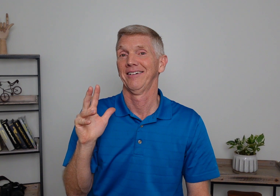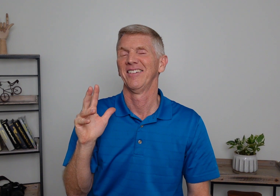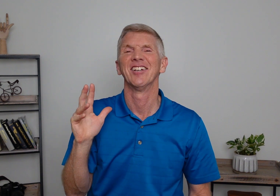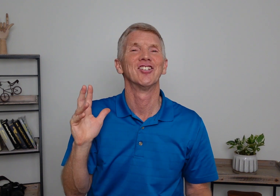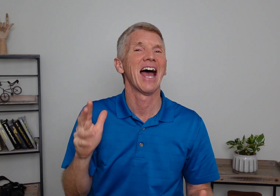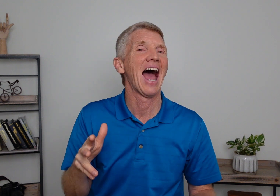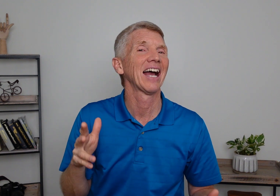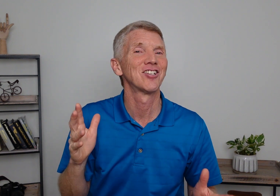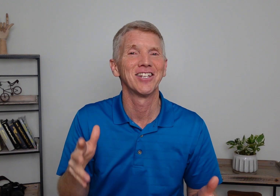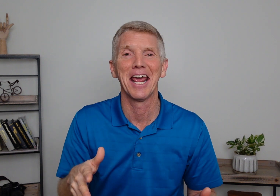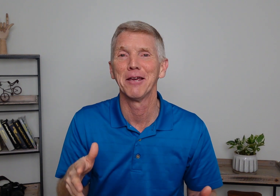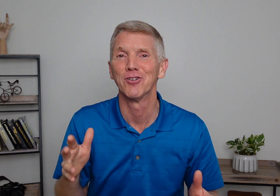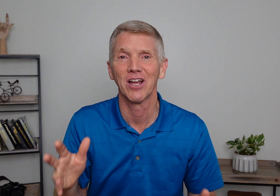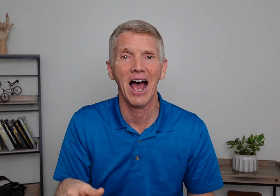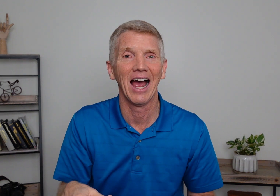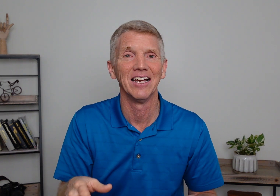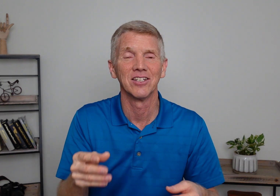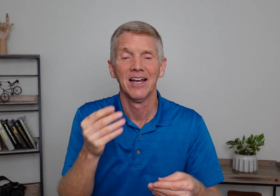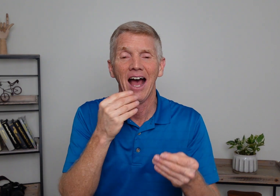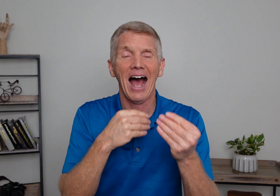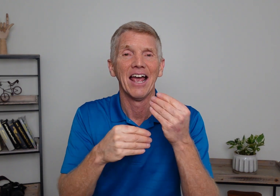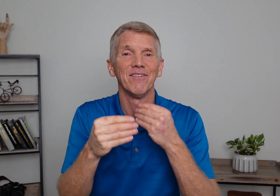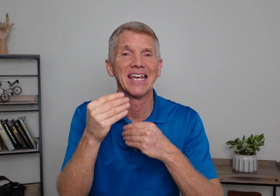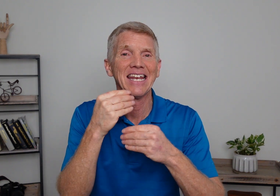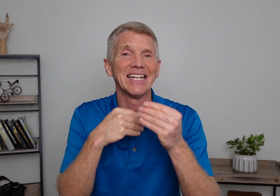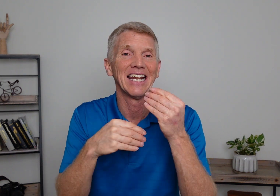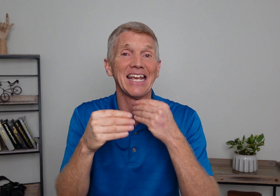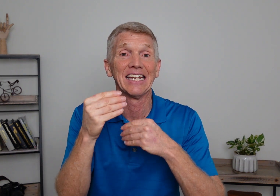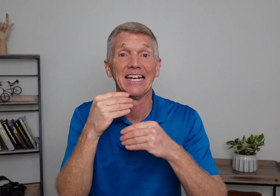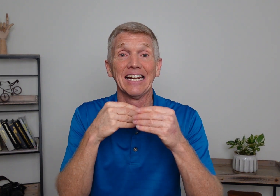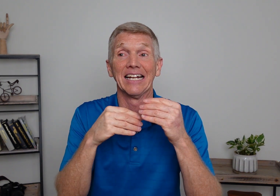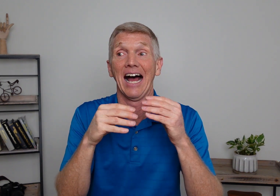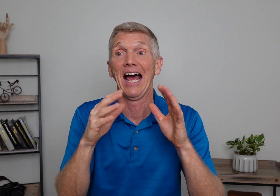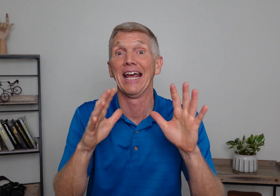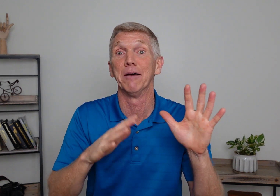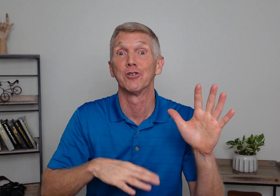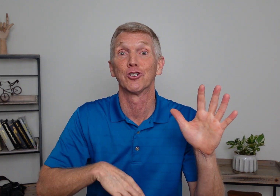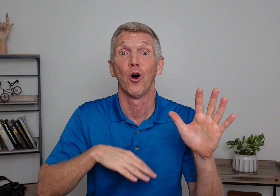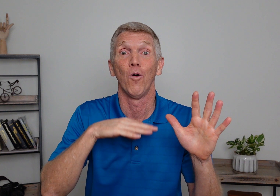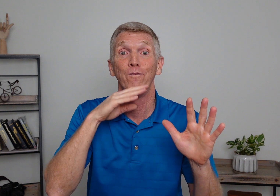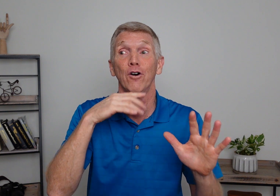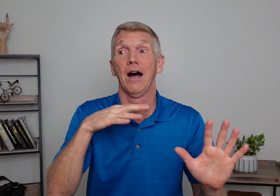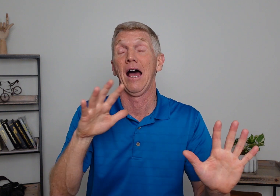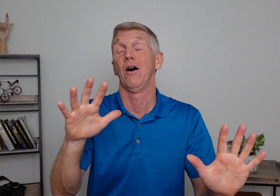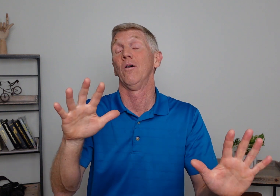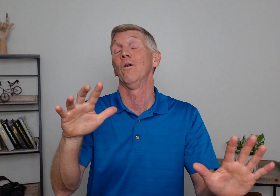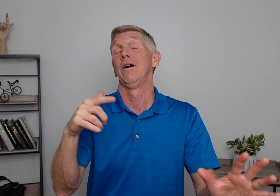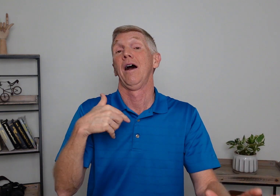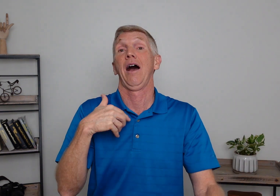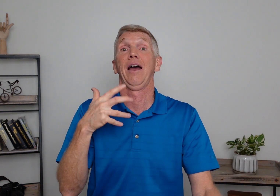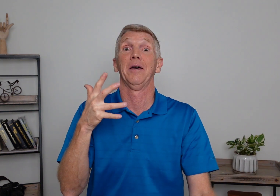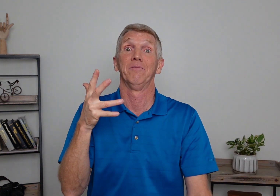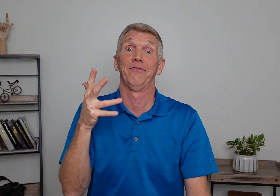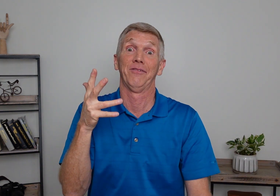The exact same signs. I've eaten and eaten and eaten, and I am so full. Oh, I am